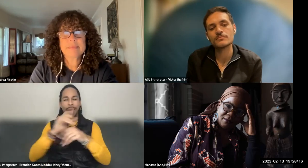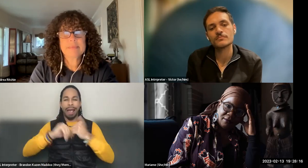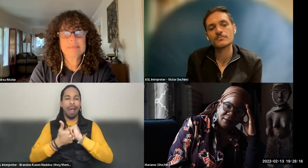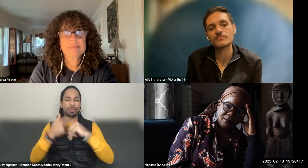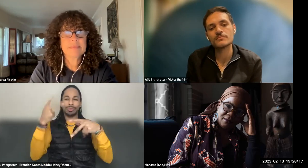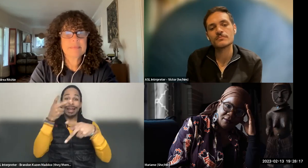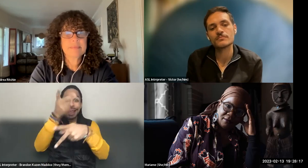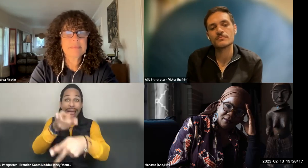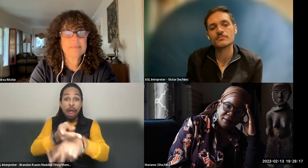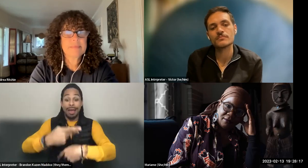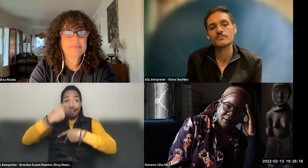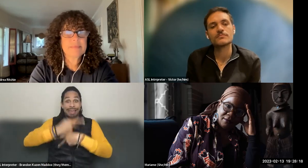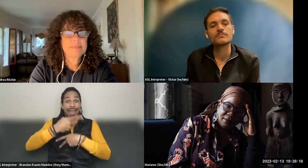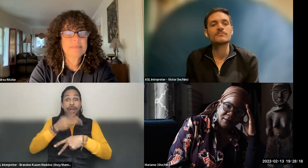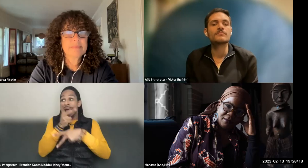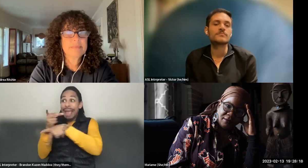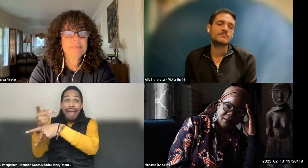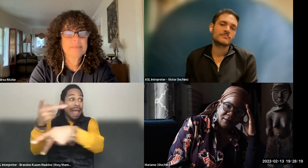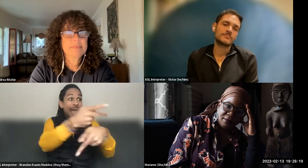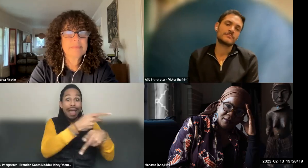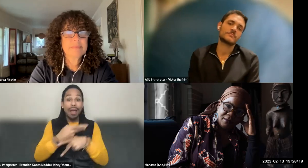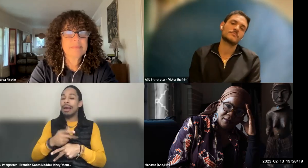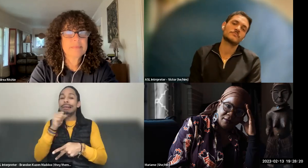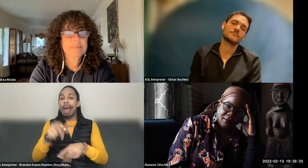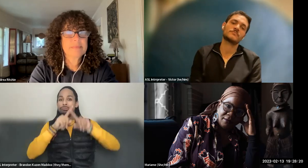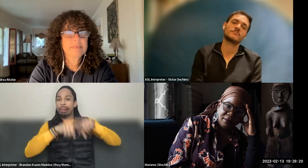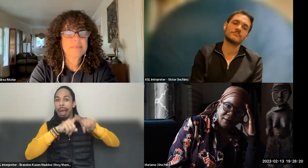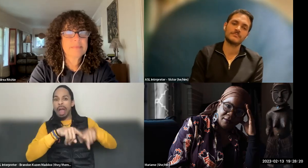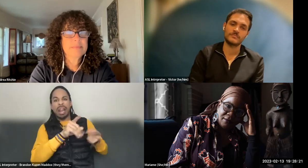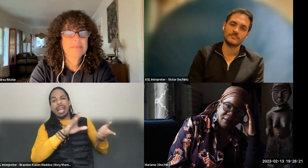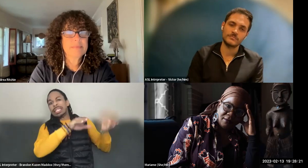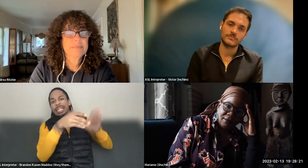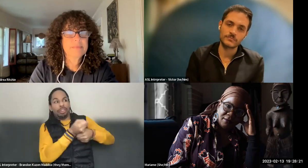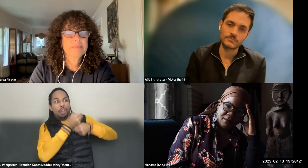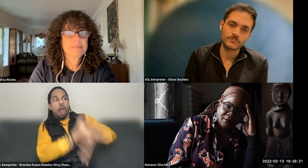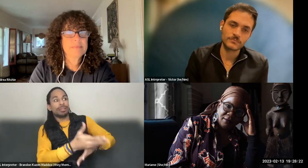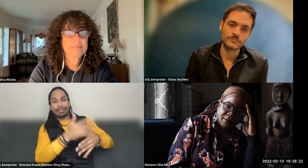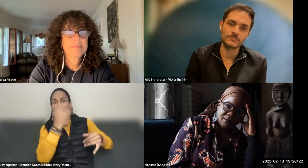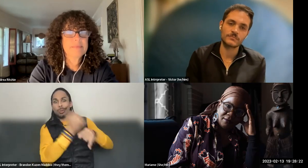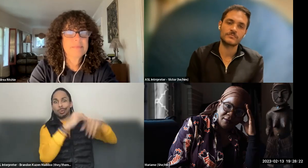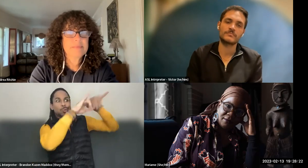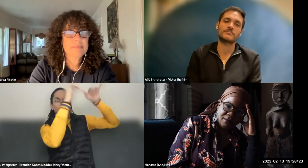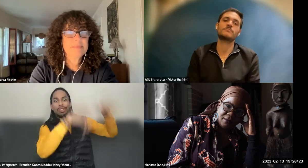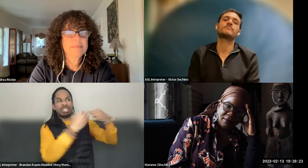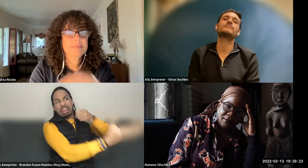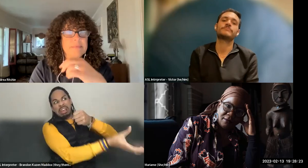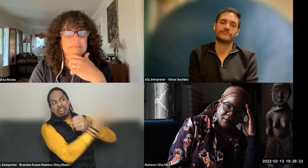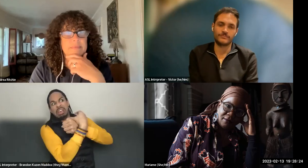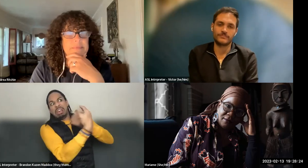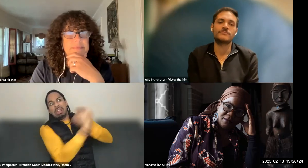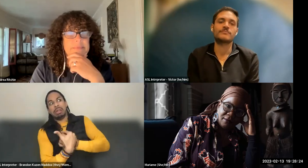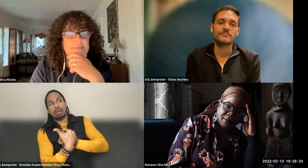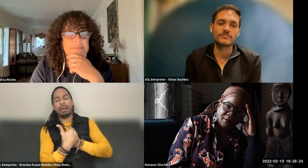the same time, without relying on death-making institutions and forms of coercion and control. Critical, really